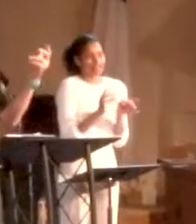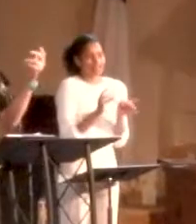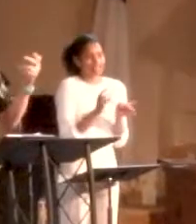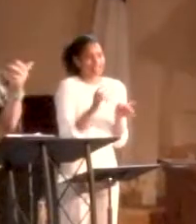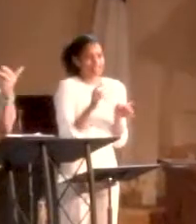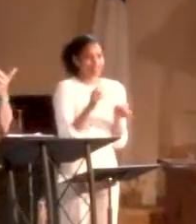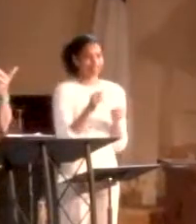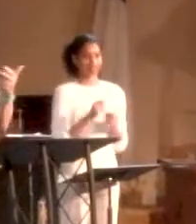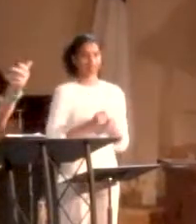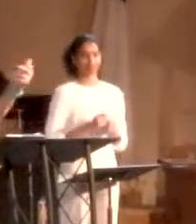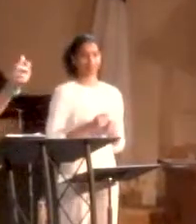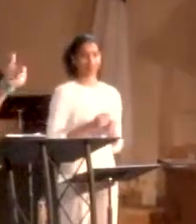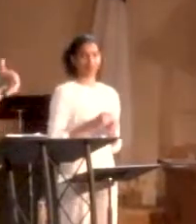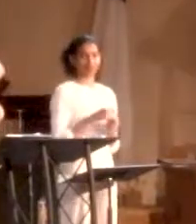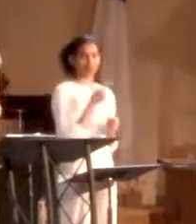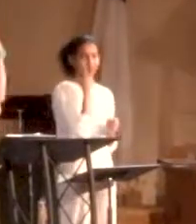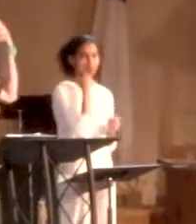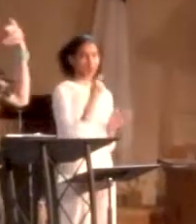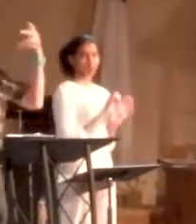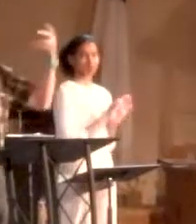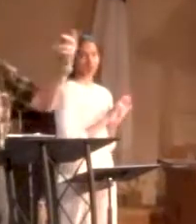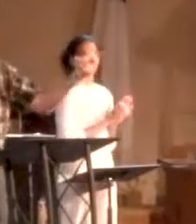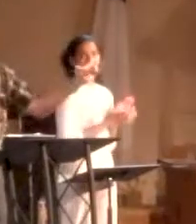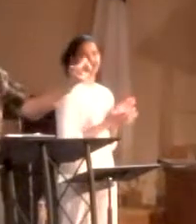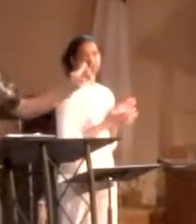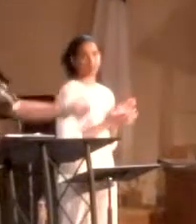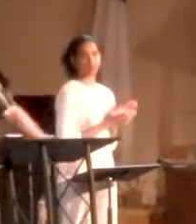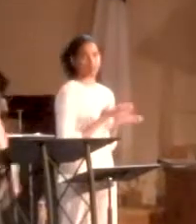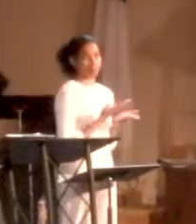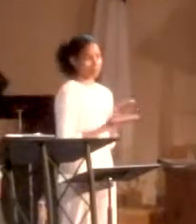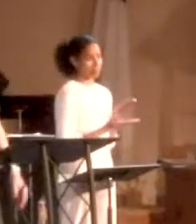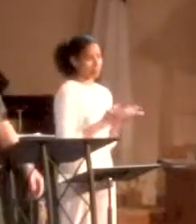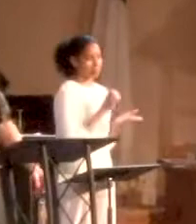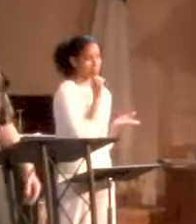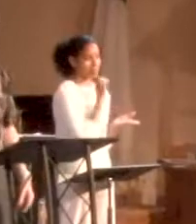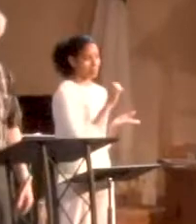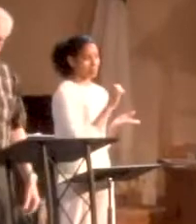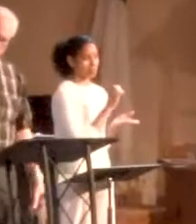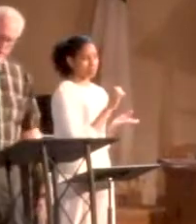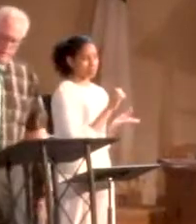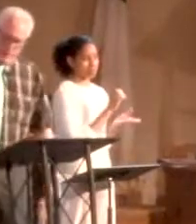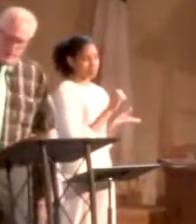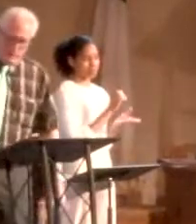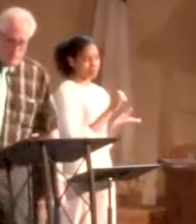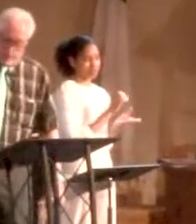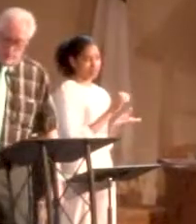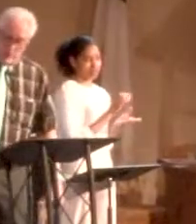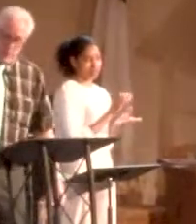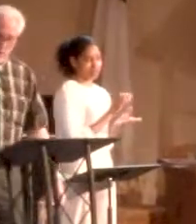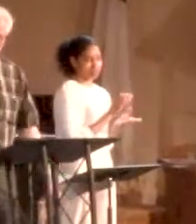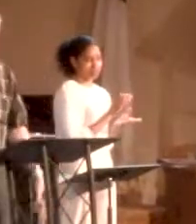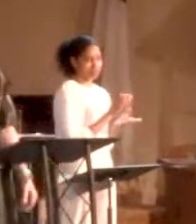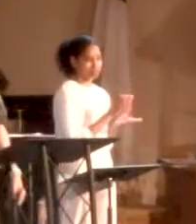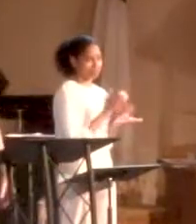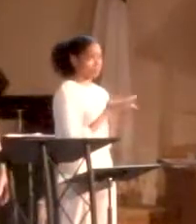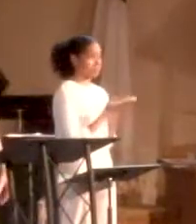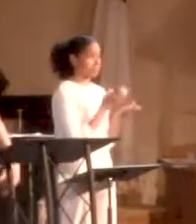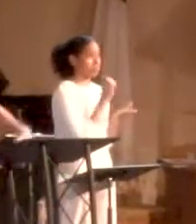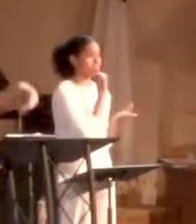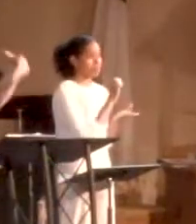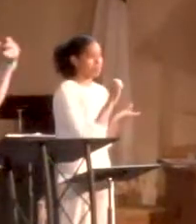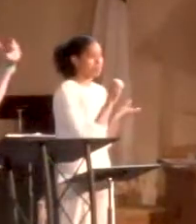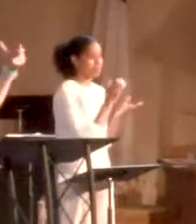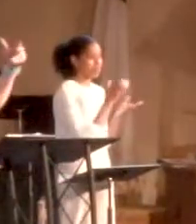and that varies from place to place. It might be the women's circle, it might be the chancel